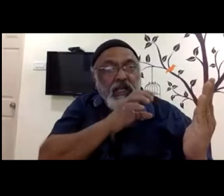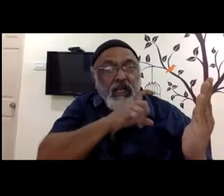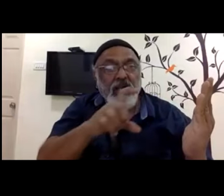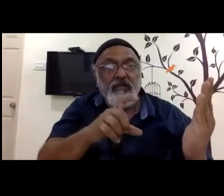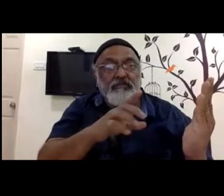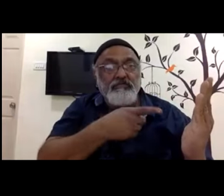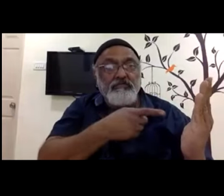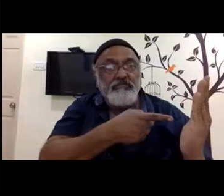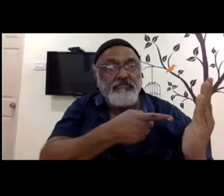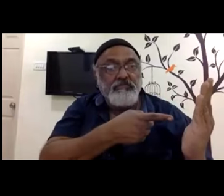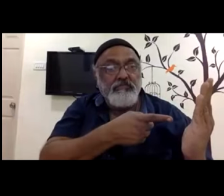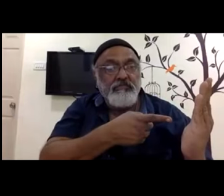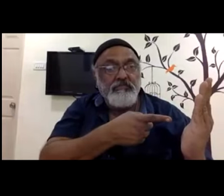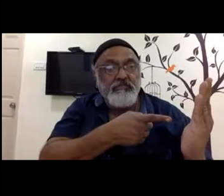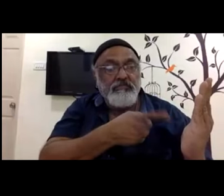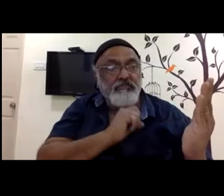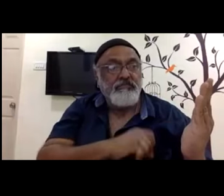very, very